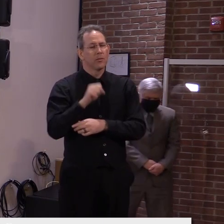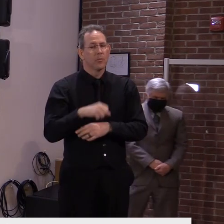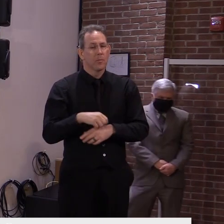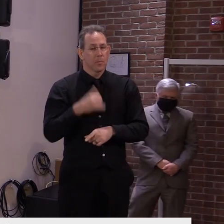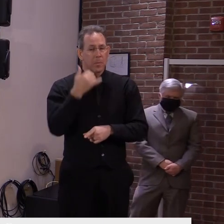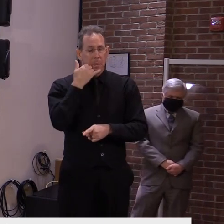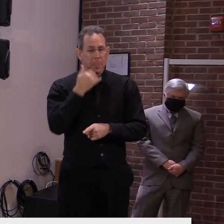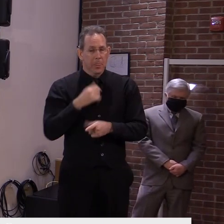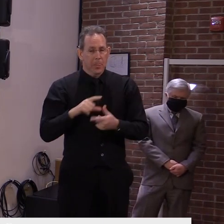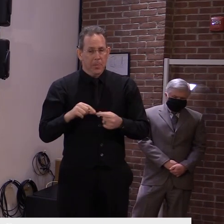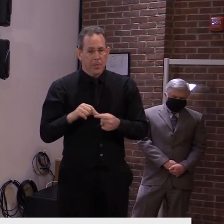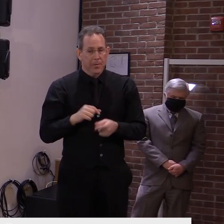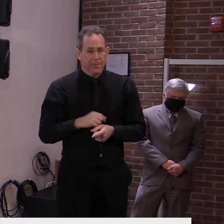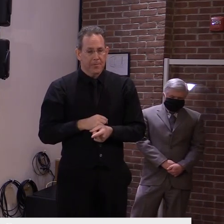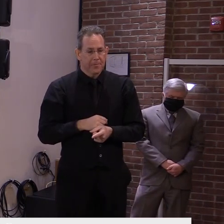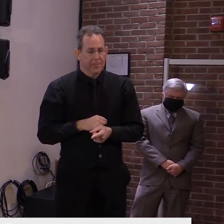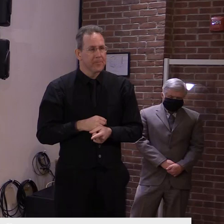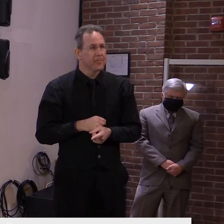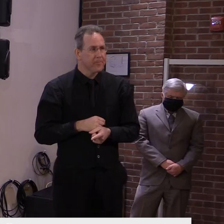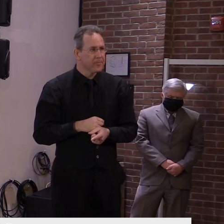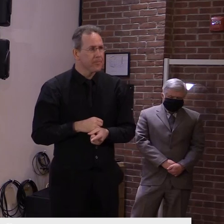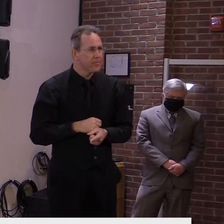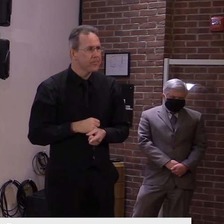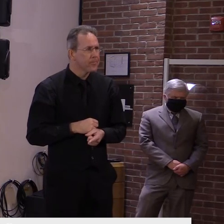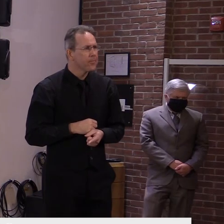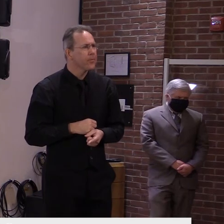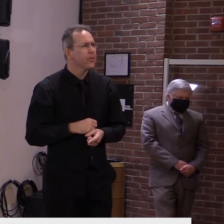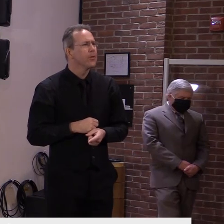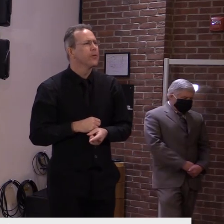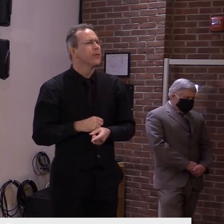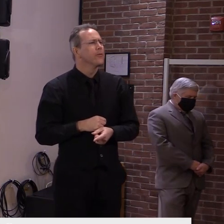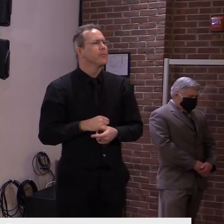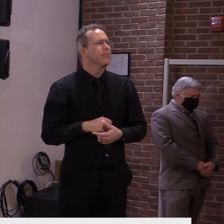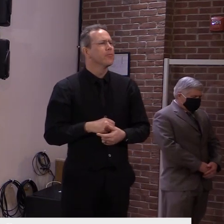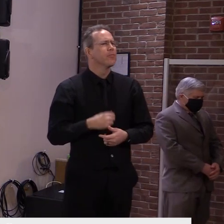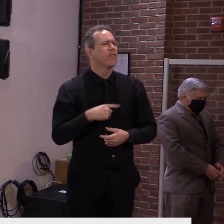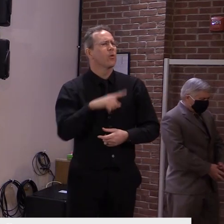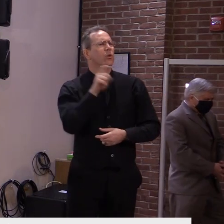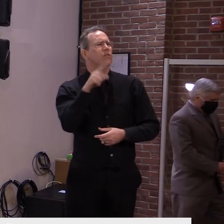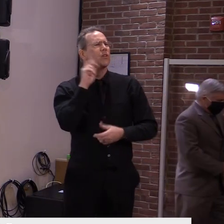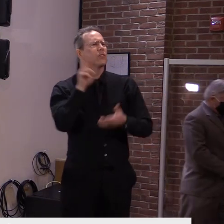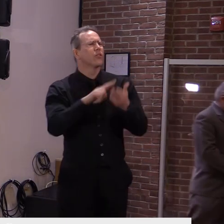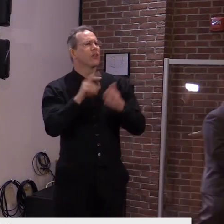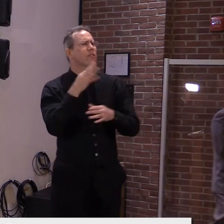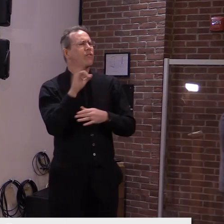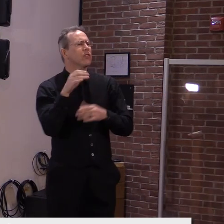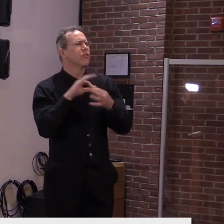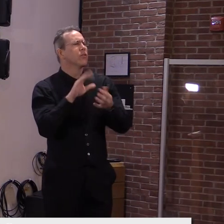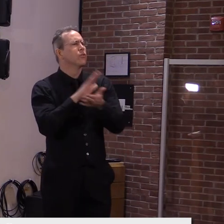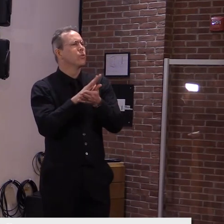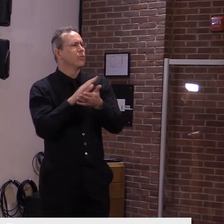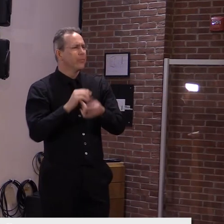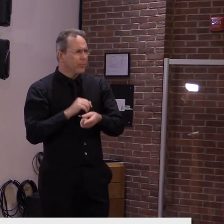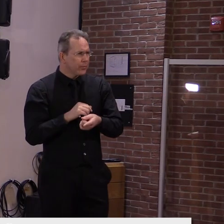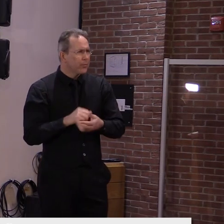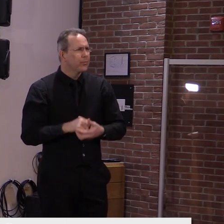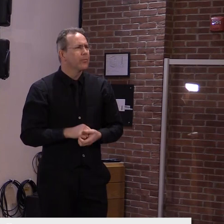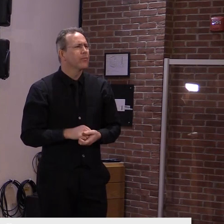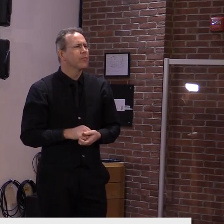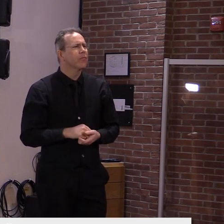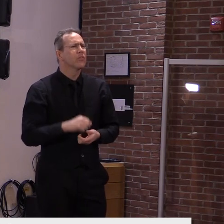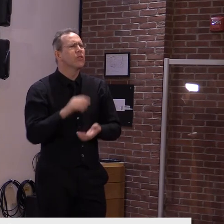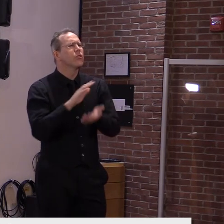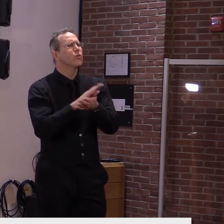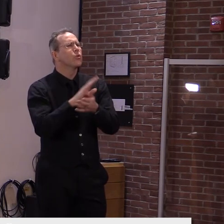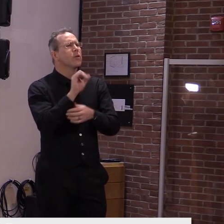Yes, I believe this is a question for Secretary French. The school district in Barrie has announced that it will go fully remote on